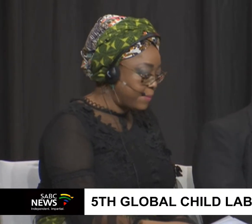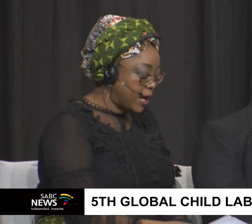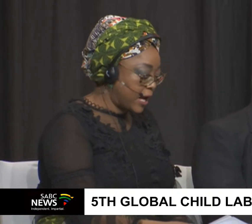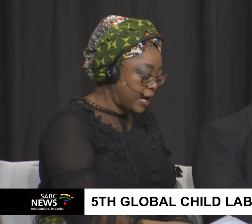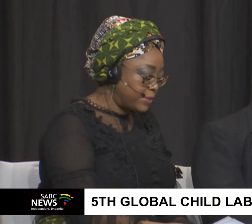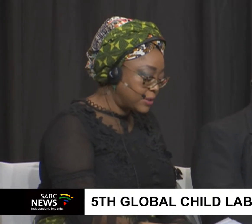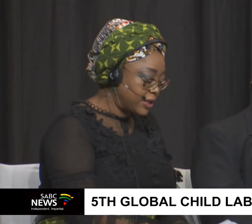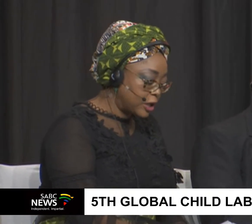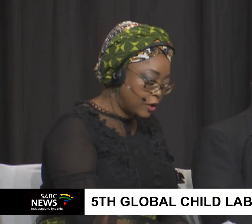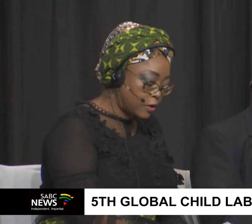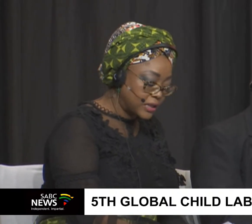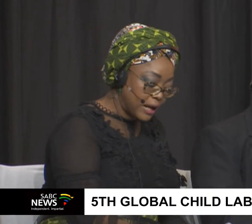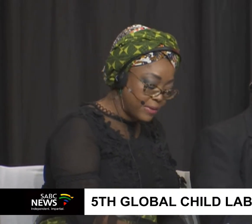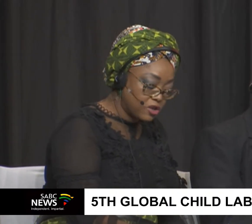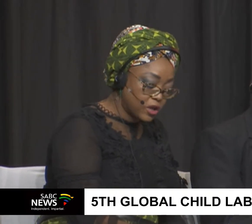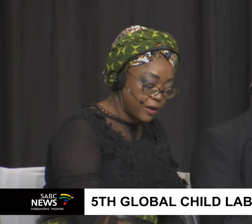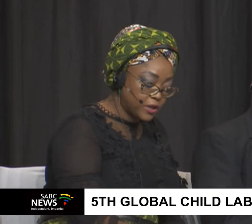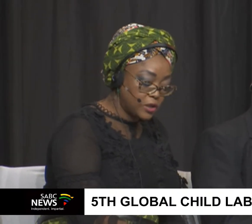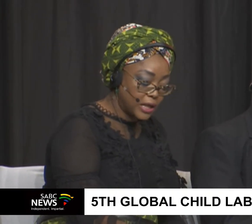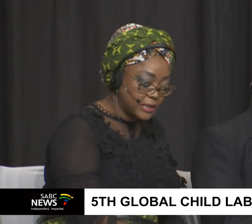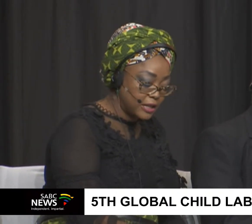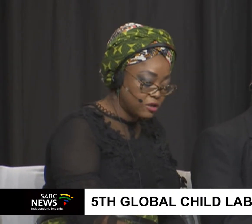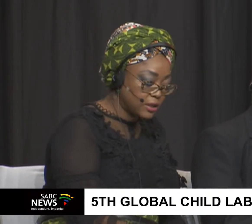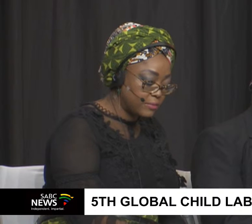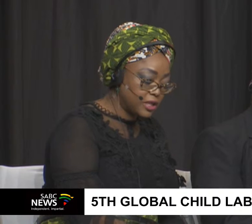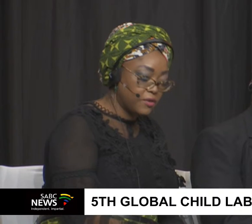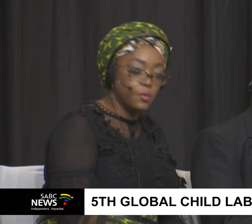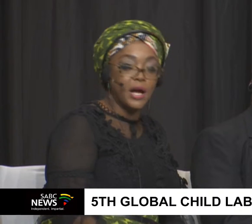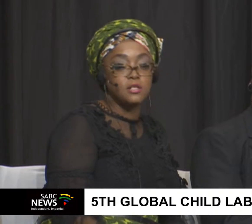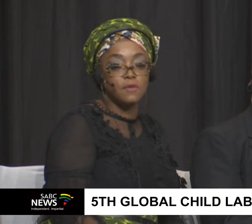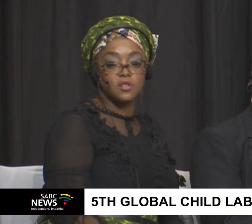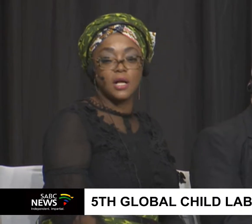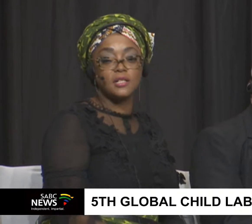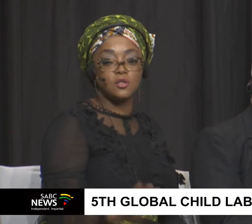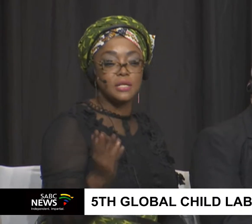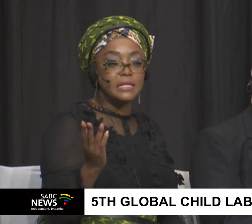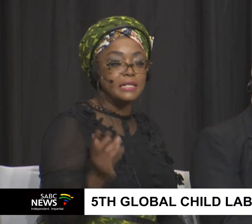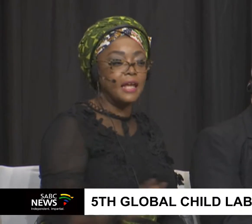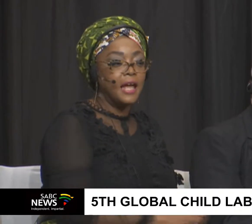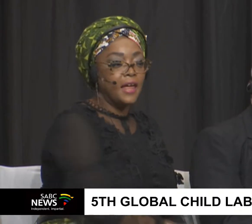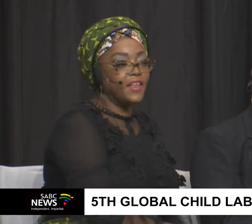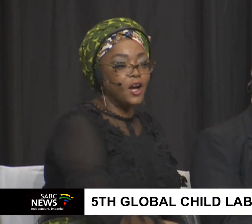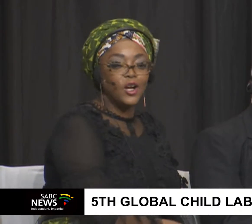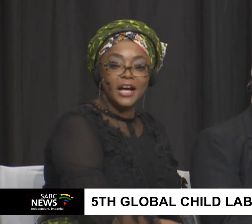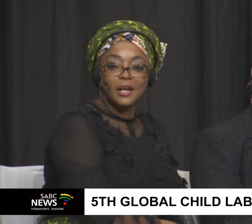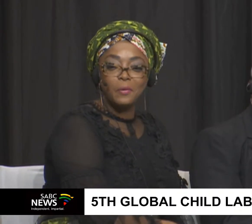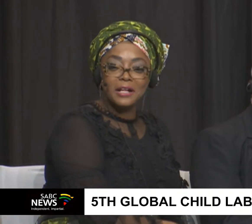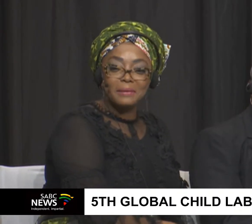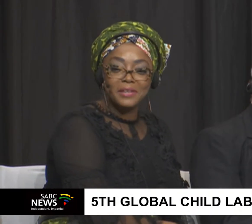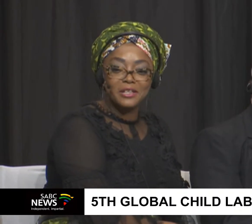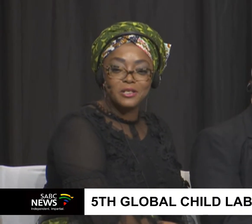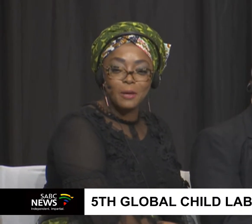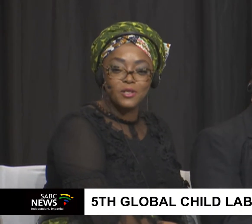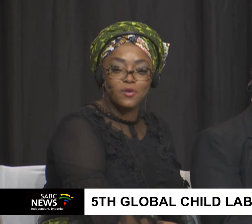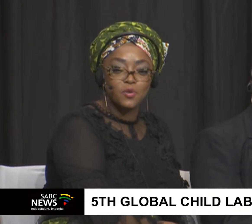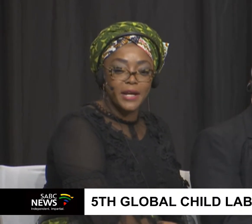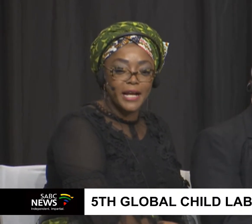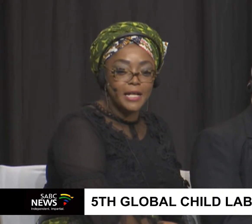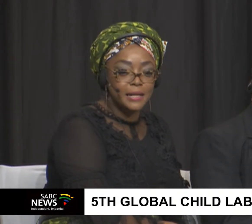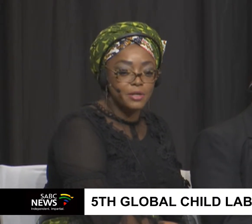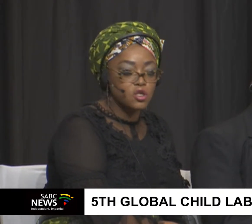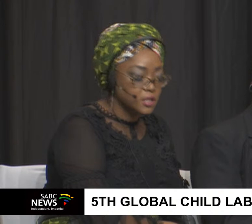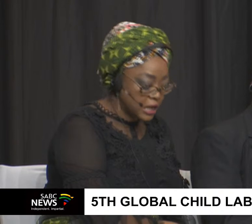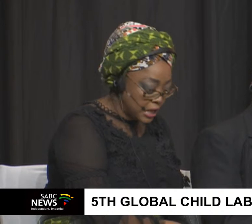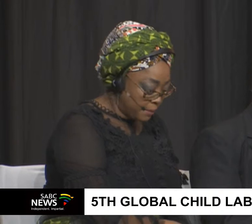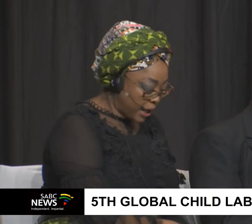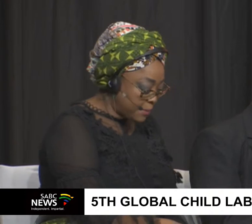and Labor, and Ms. Mikiko Otami, Chair of the United Nations Committee on the Rights of the Child, as you can see there online. Welcome, thank you so much for joining